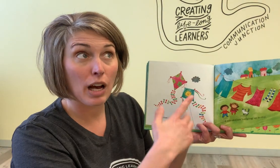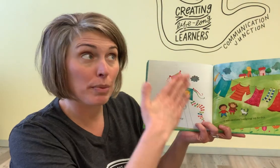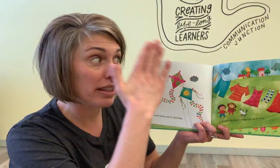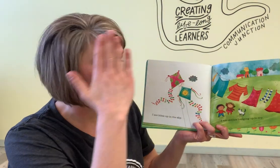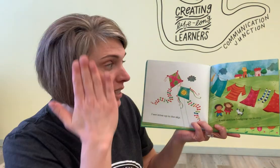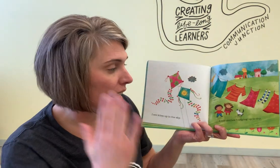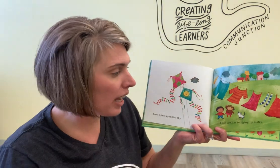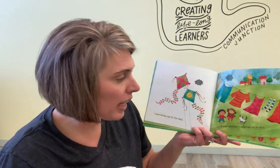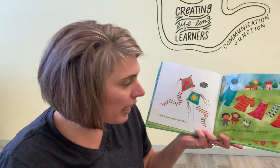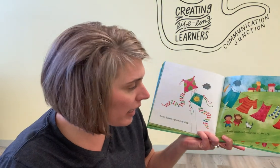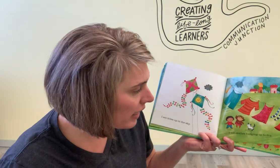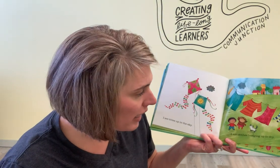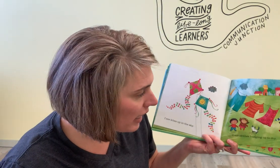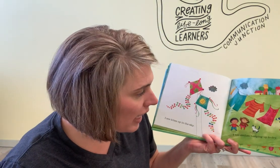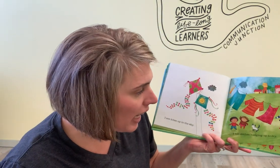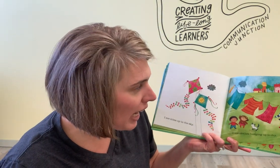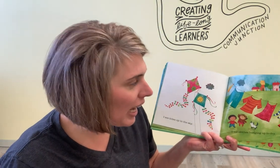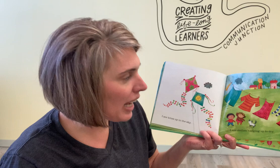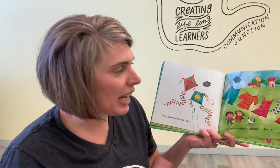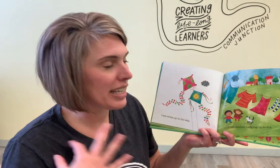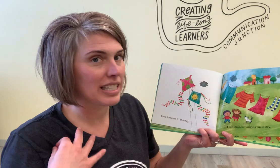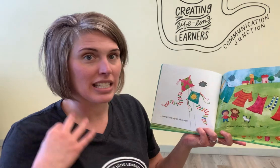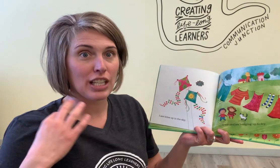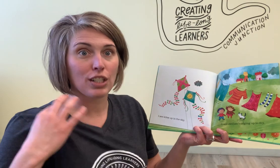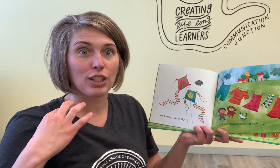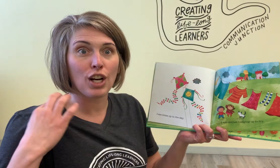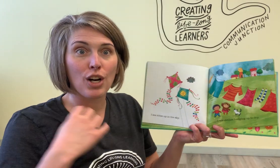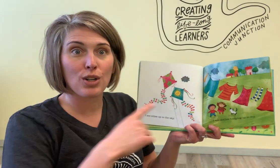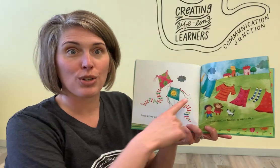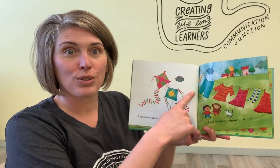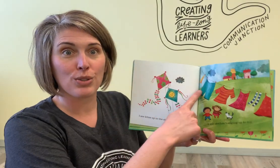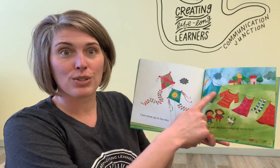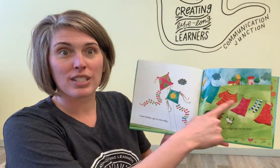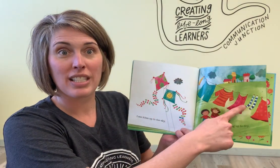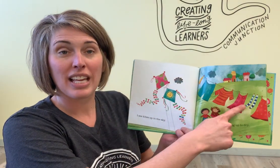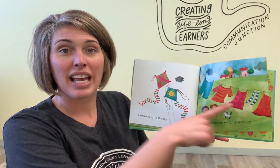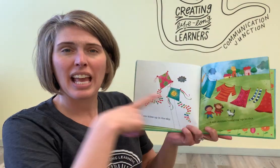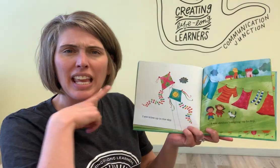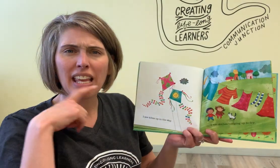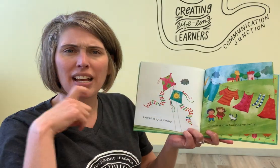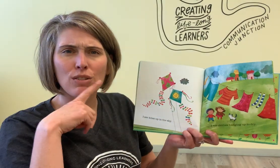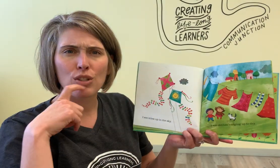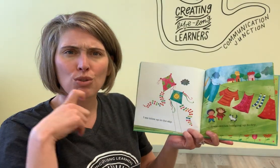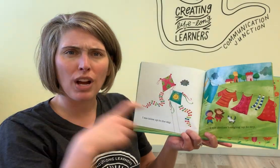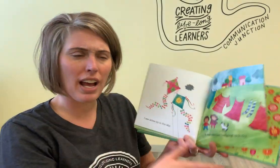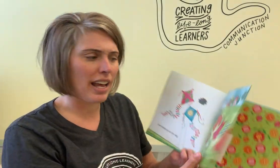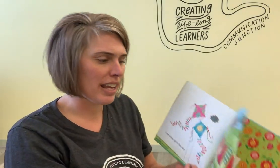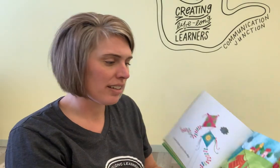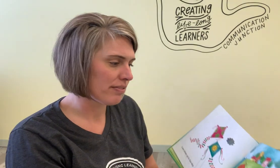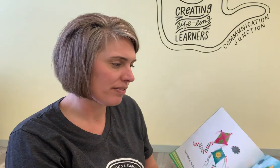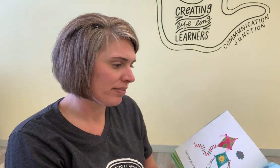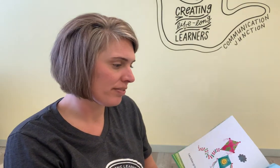up in the sky. I see clothes hanging out to dry.